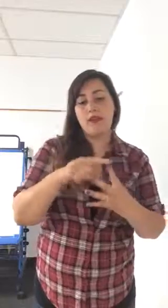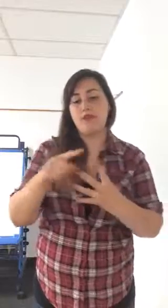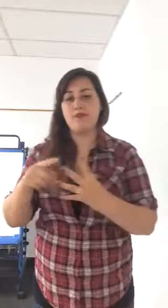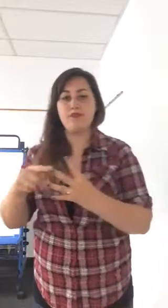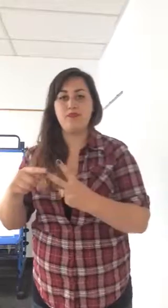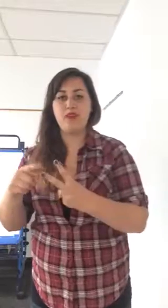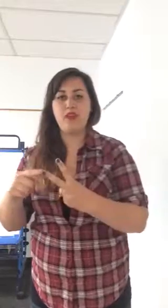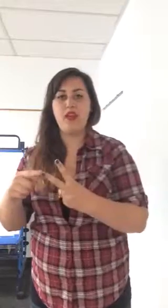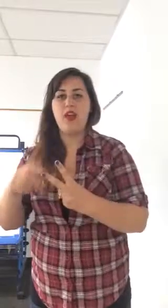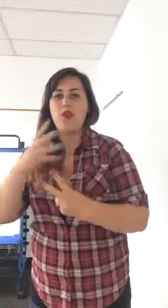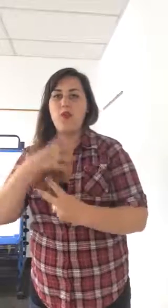What do red blood cells do for you, Kayla?